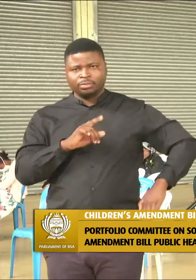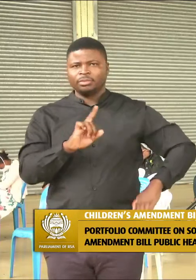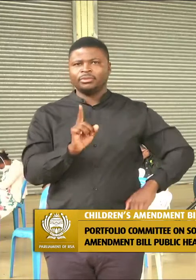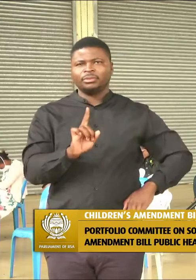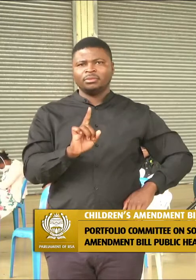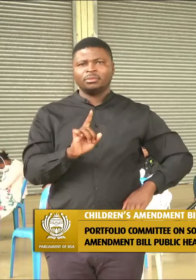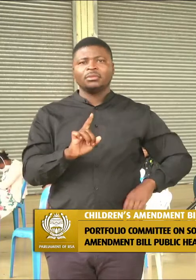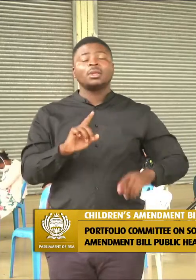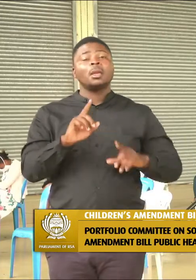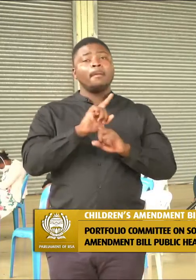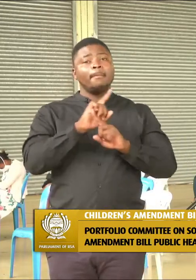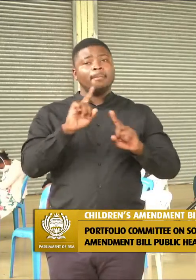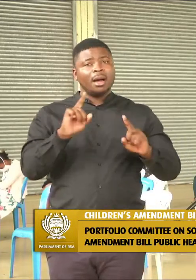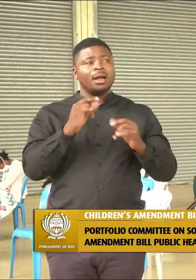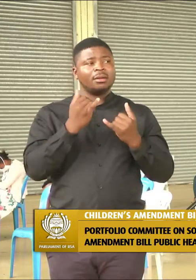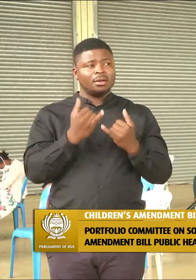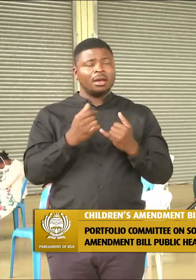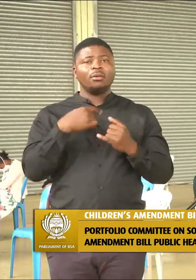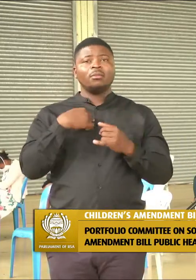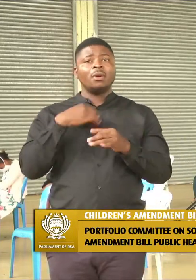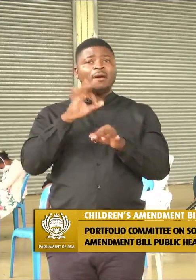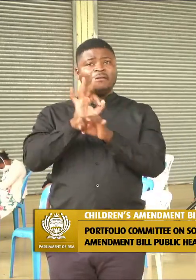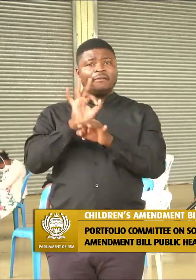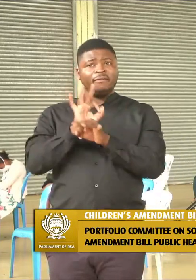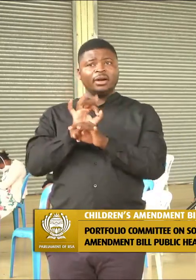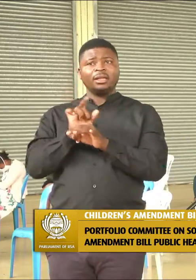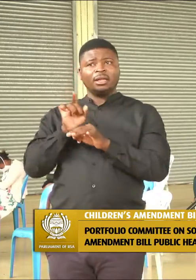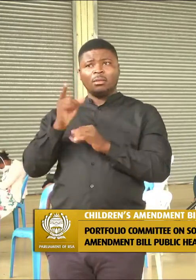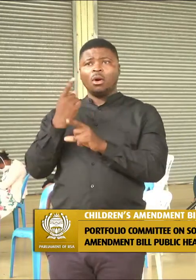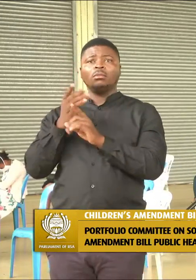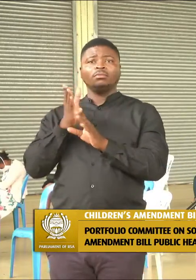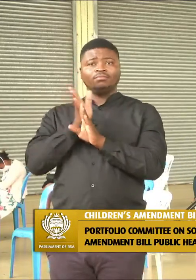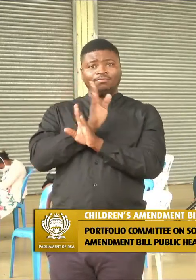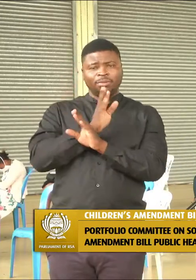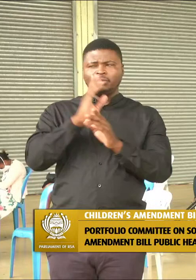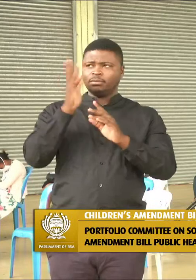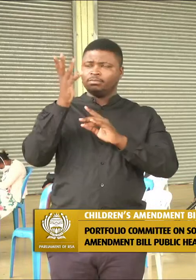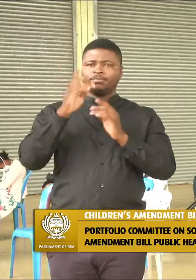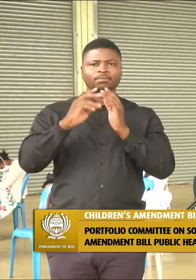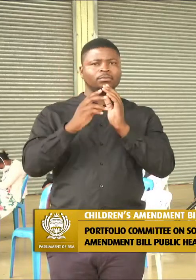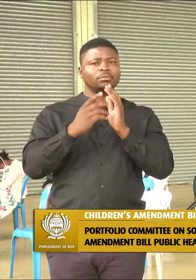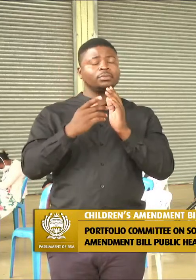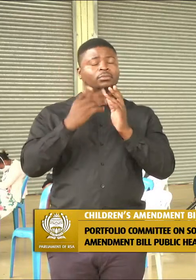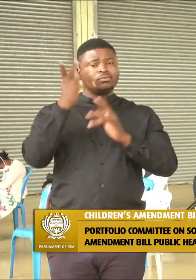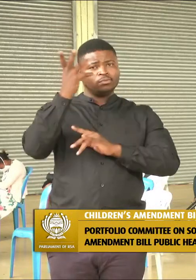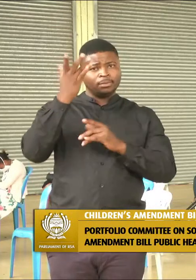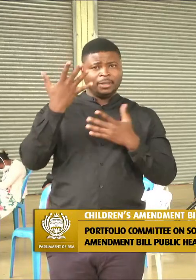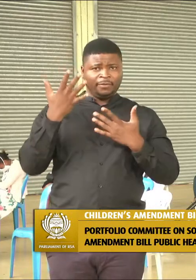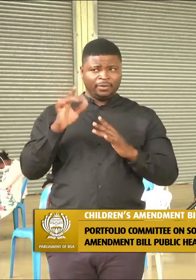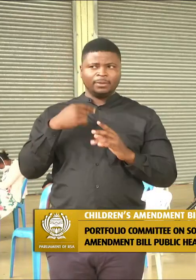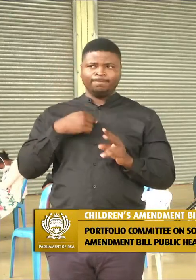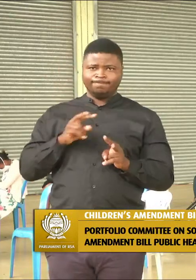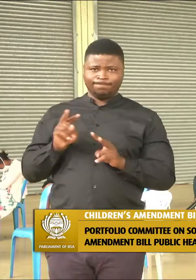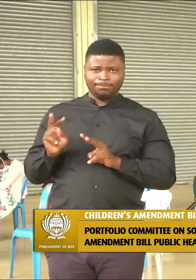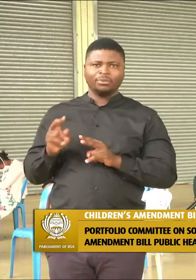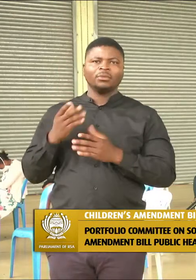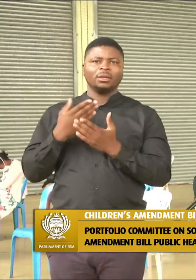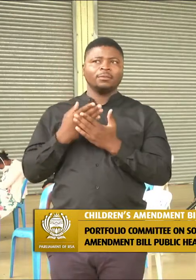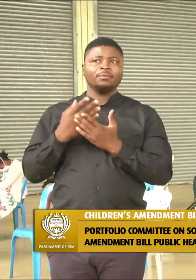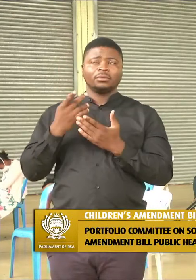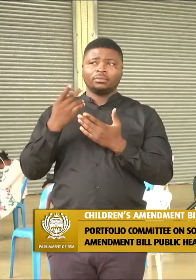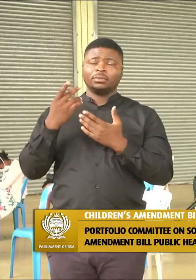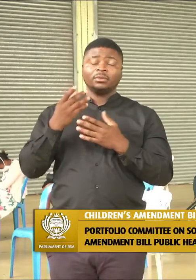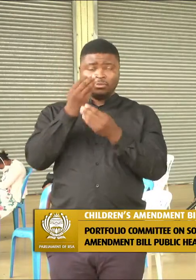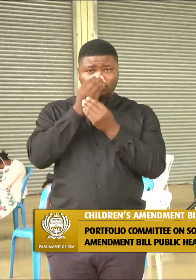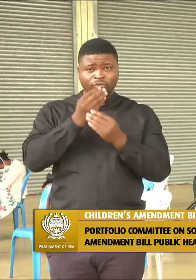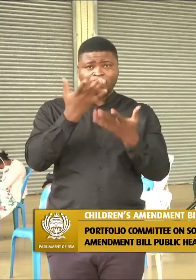But some of the fathers that have already spoken have spoken about it, so I won't bend your ear over it. Right? Labo baba sebedluleke sebekuthintile lokhu ngakho ke